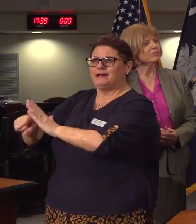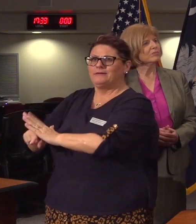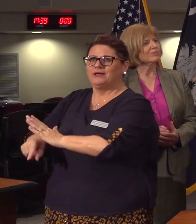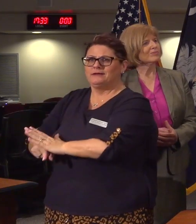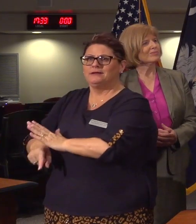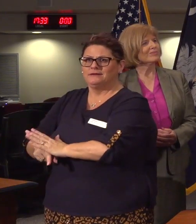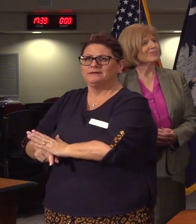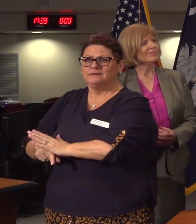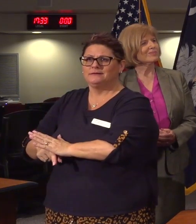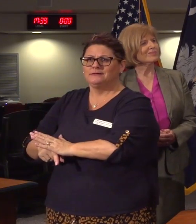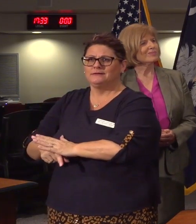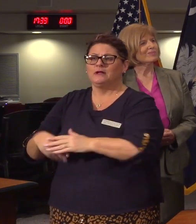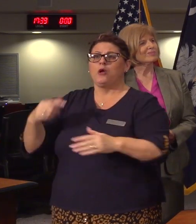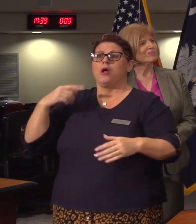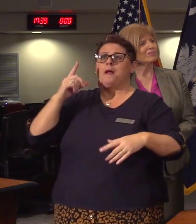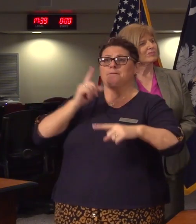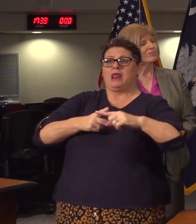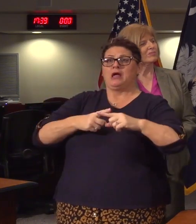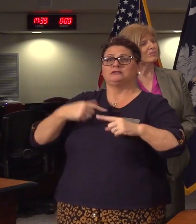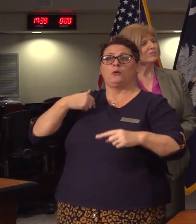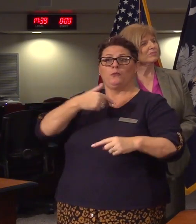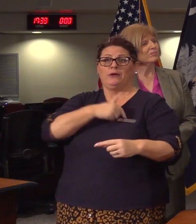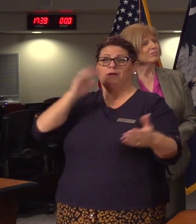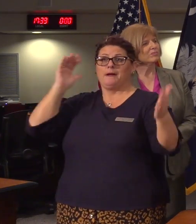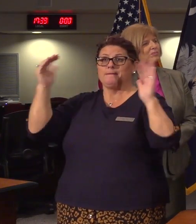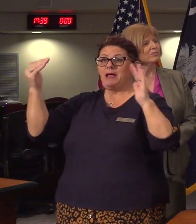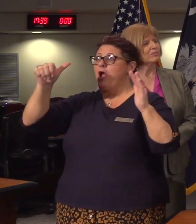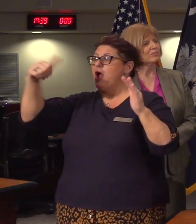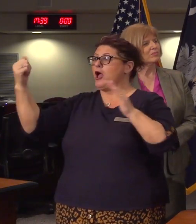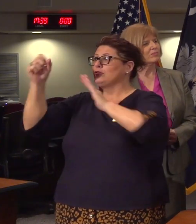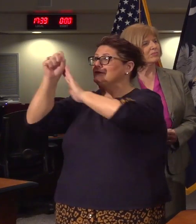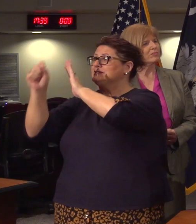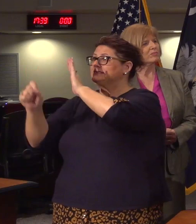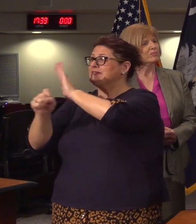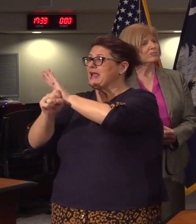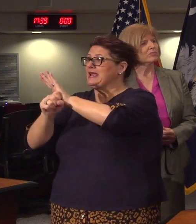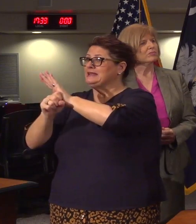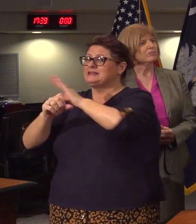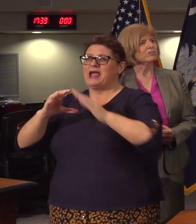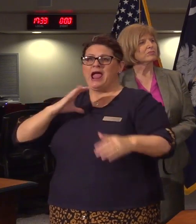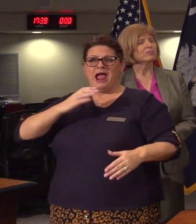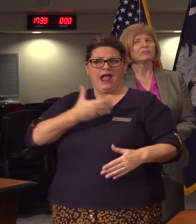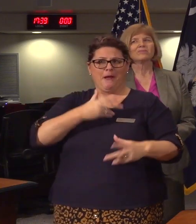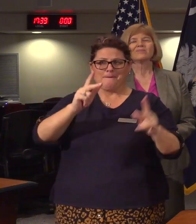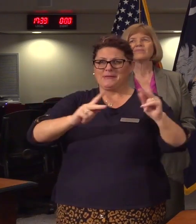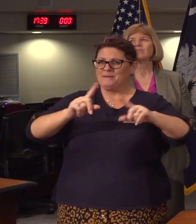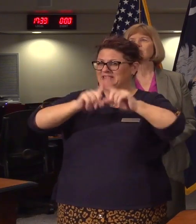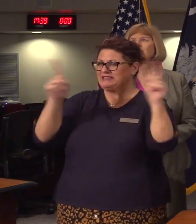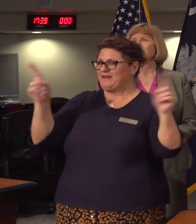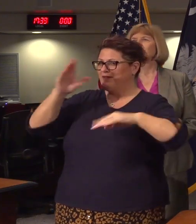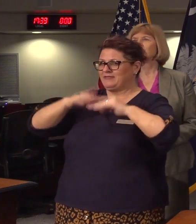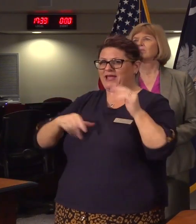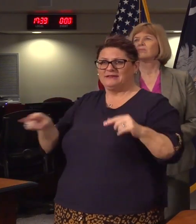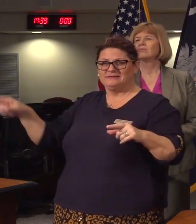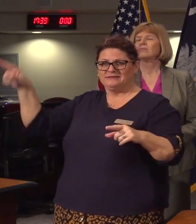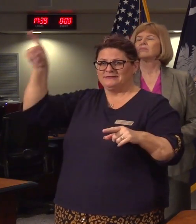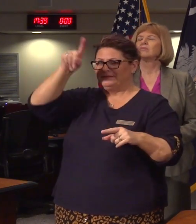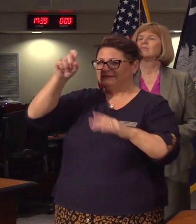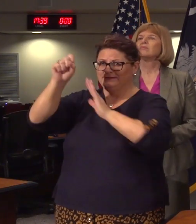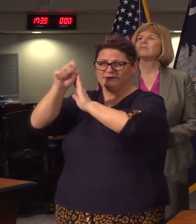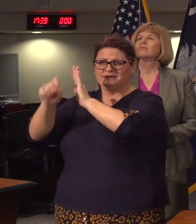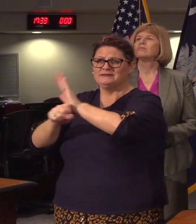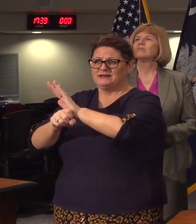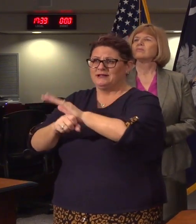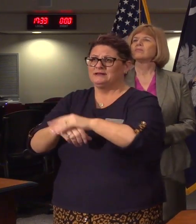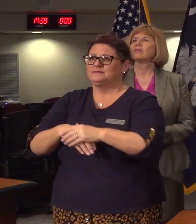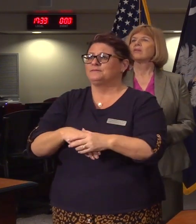compare ourselves to other states, be reminded that our population is quite different from these other states. Will individuals who have tested positive